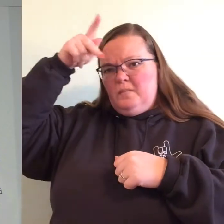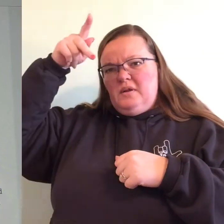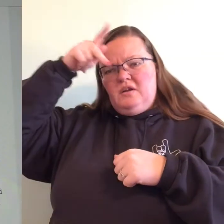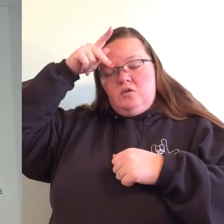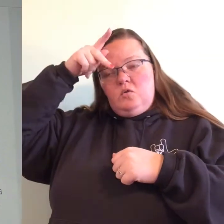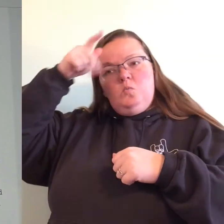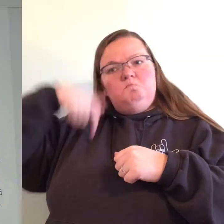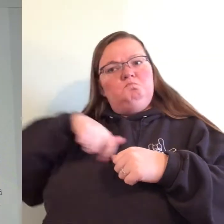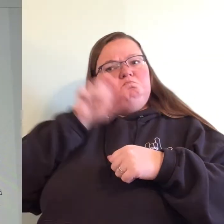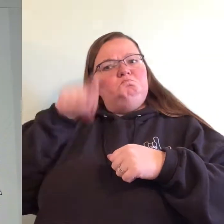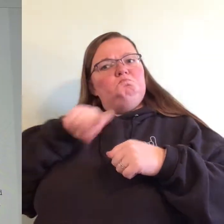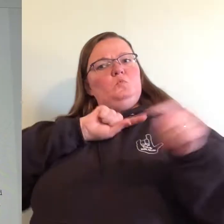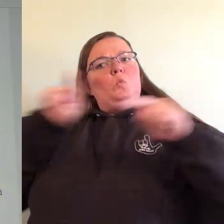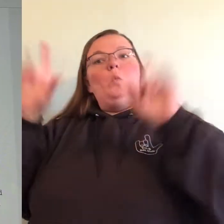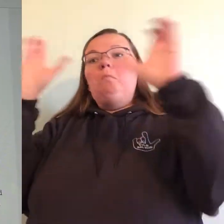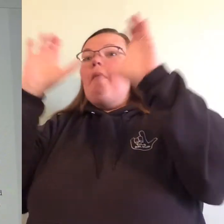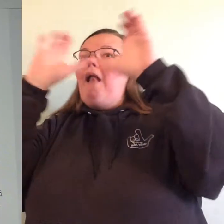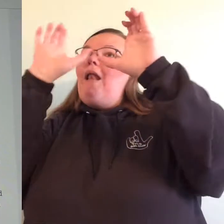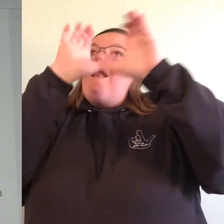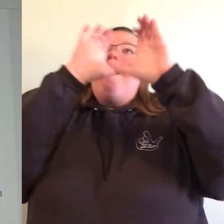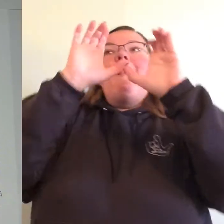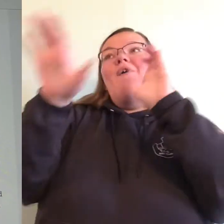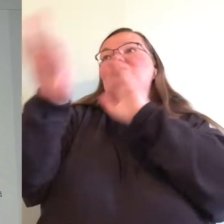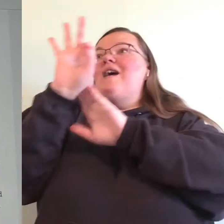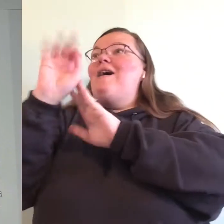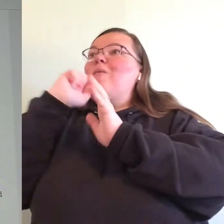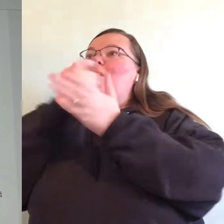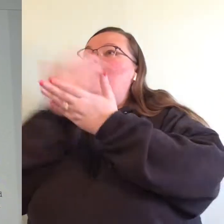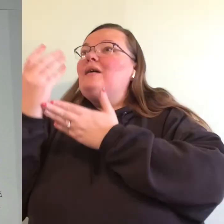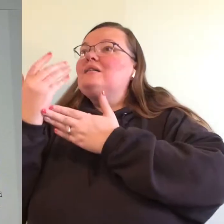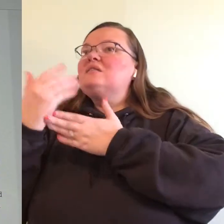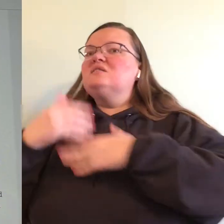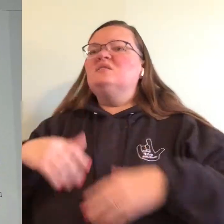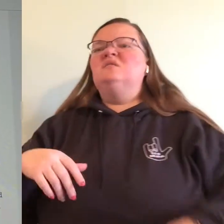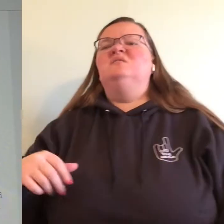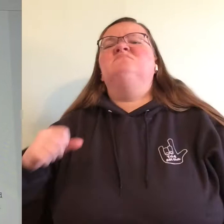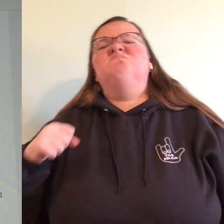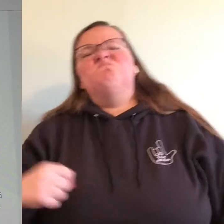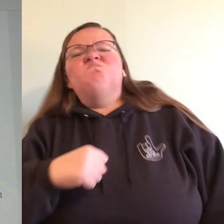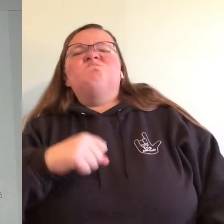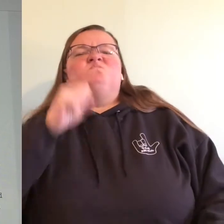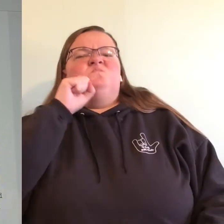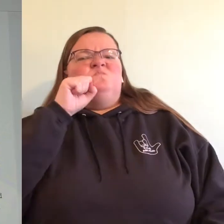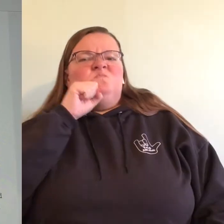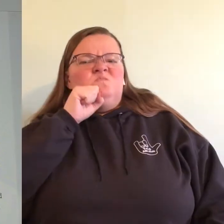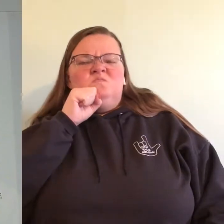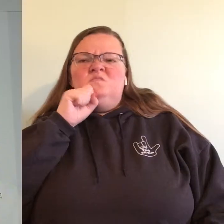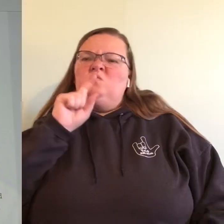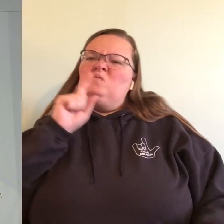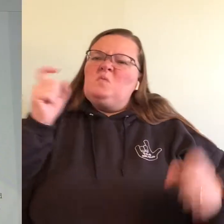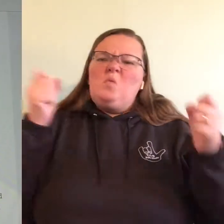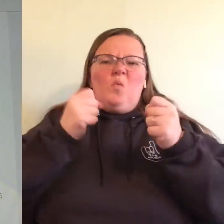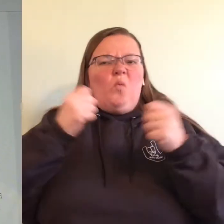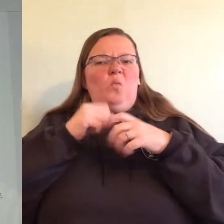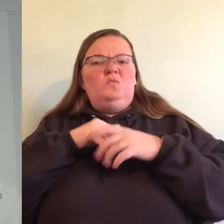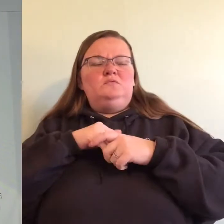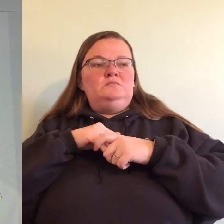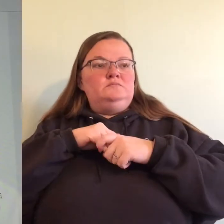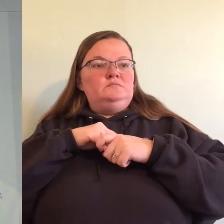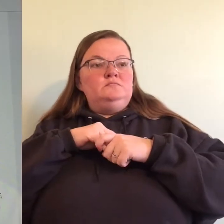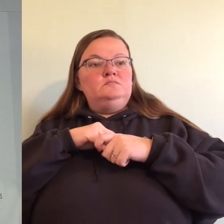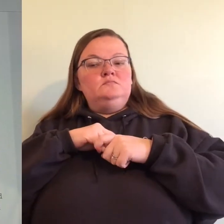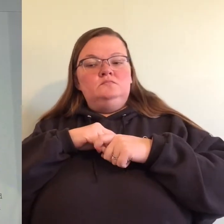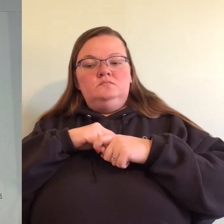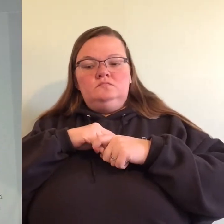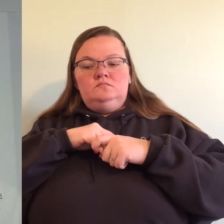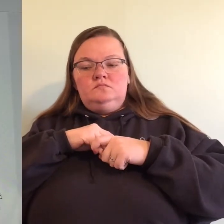Peter. "Why, go and explore the wood, of course." "Ugh," said Susan, stamping her feet. "It's pretty cold. What about